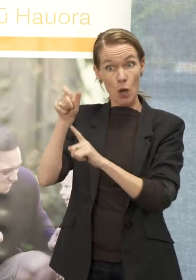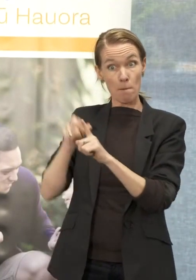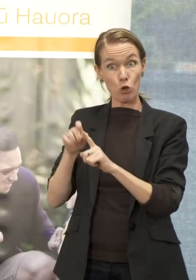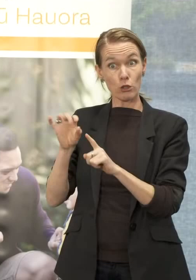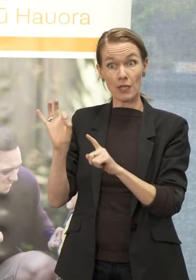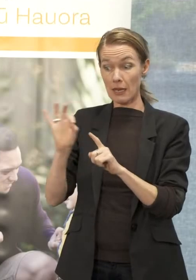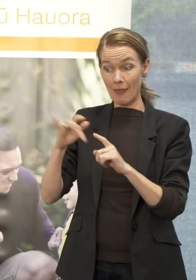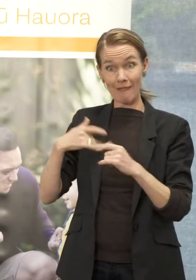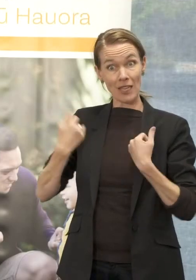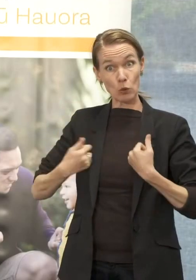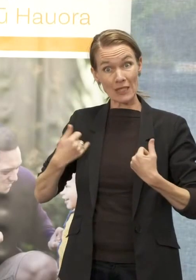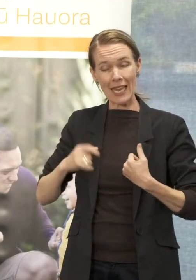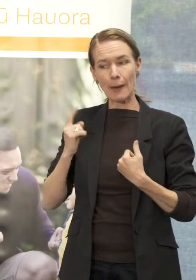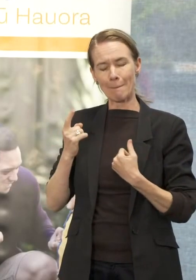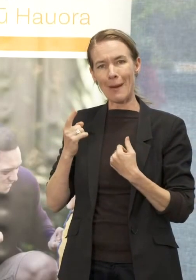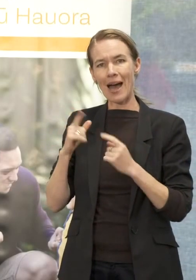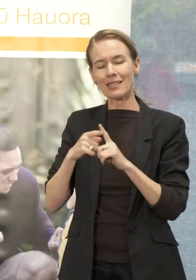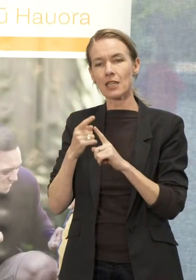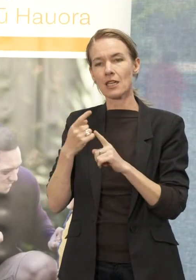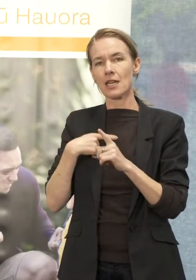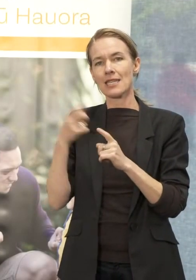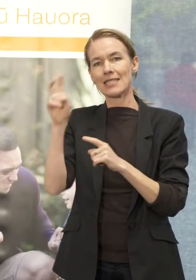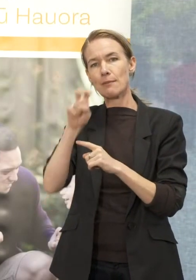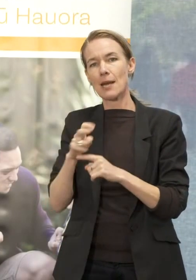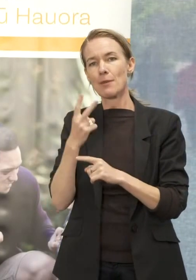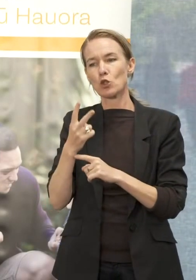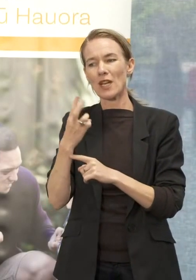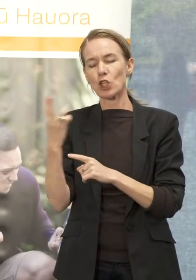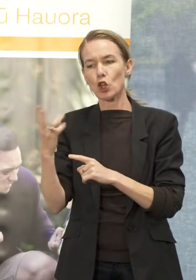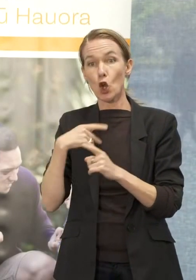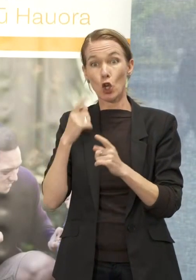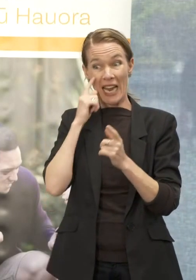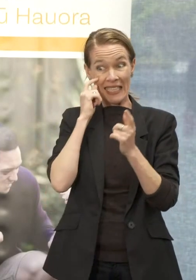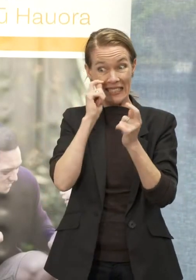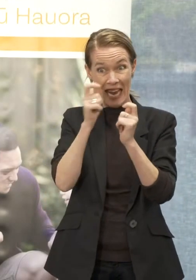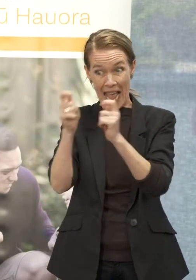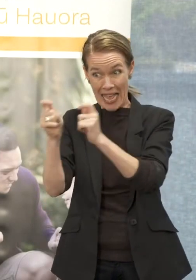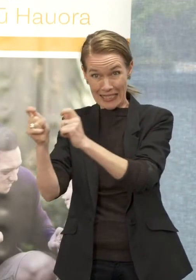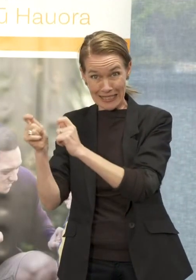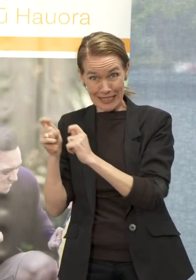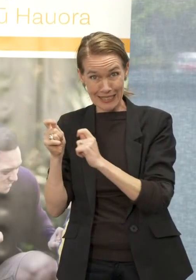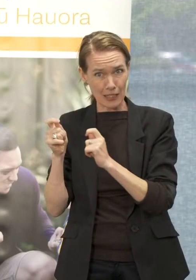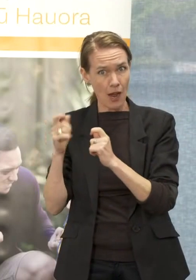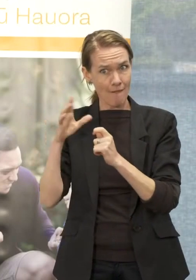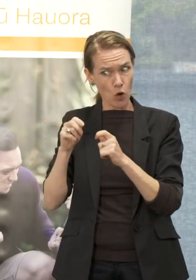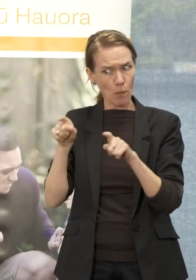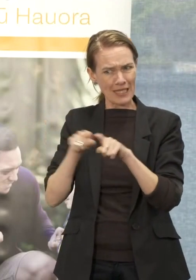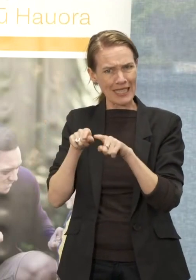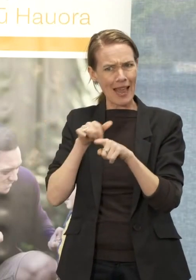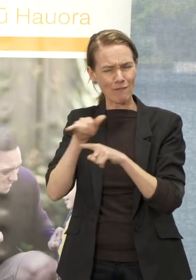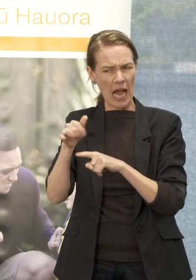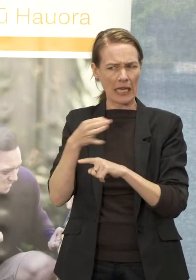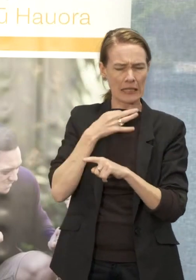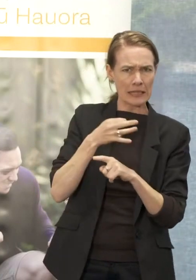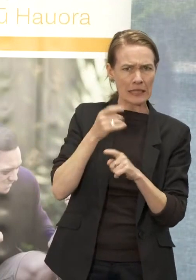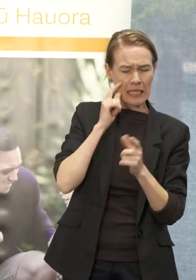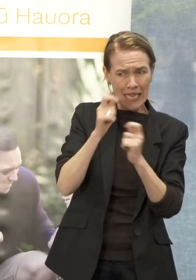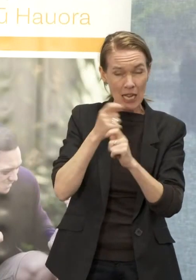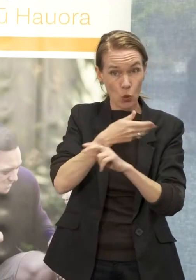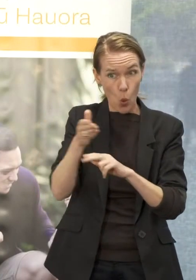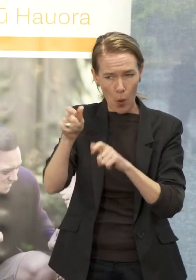for COVID-19 on September the 23rd as part of the contact tracing that we did for the charter